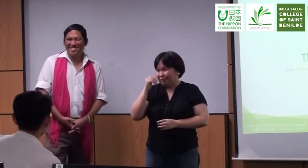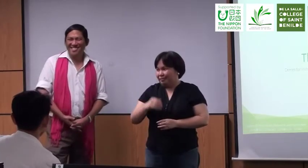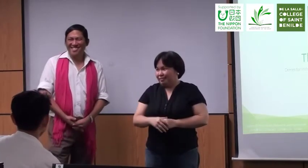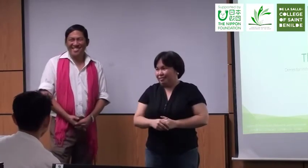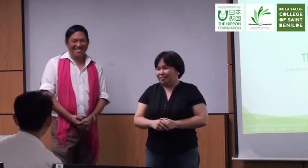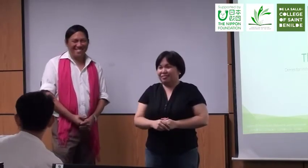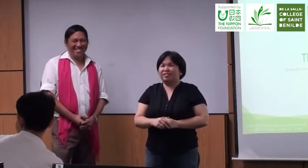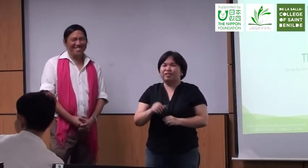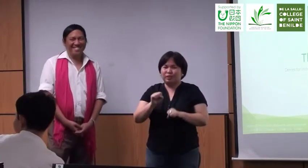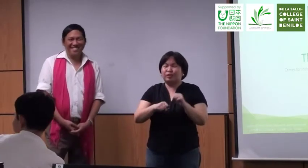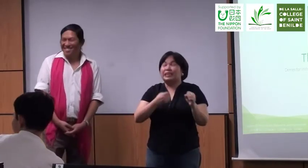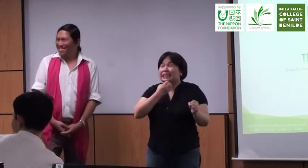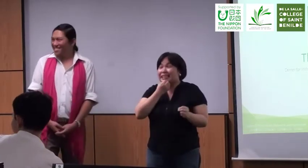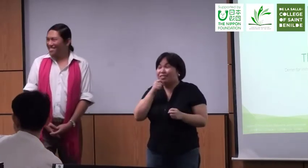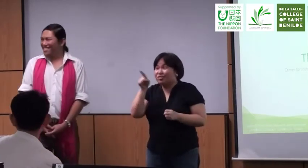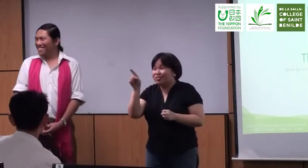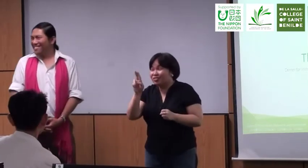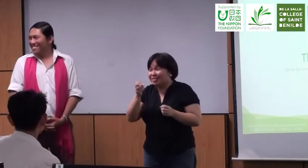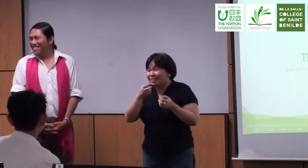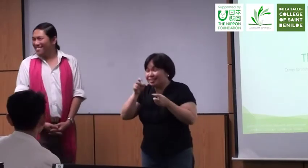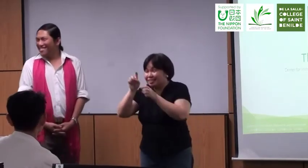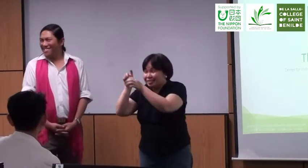So let's make use of the internet.